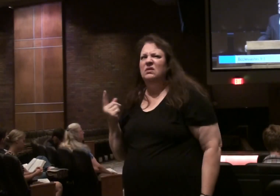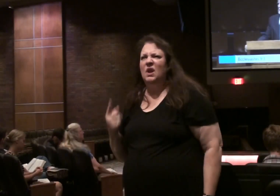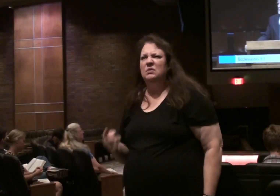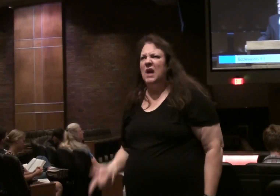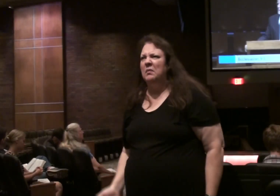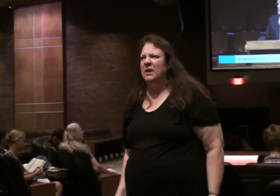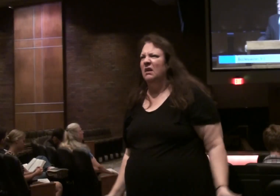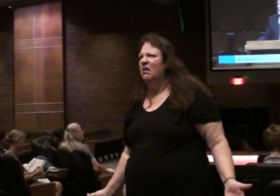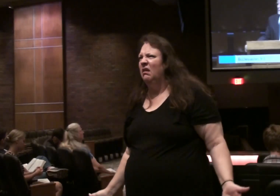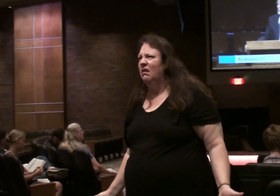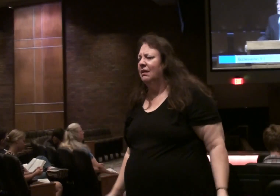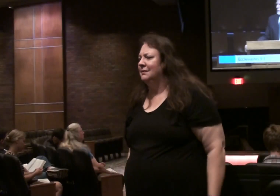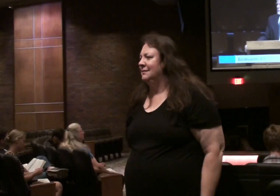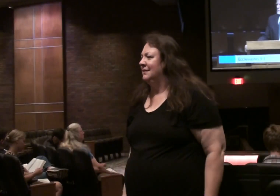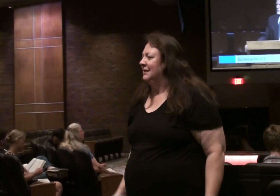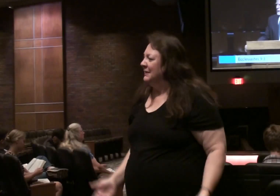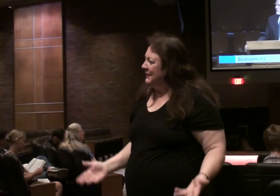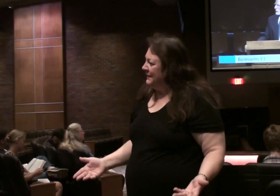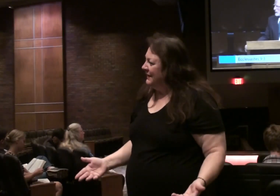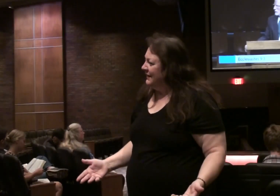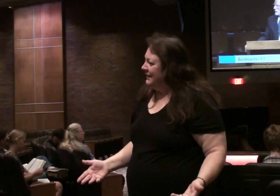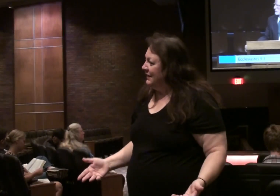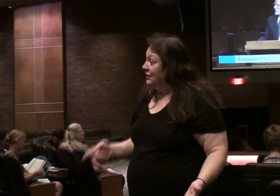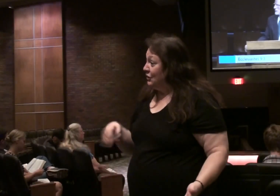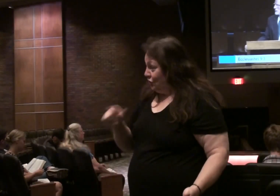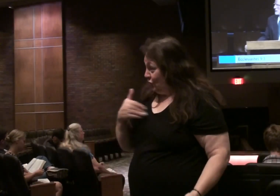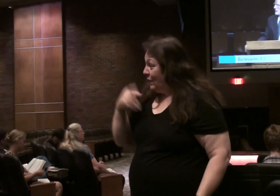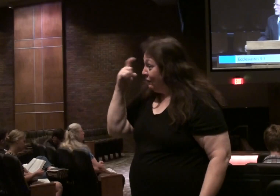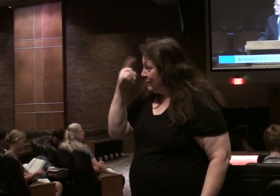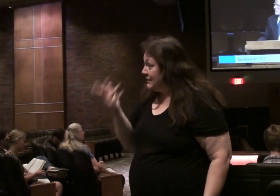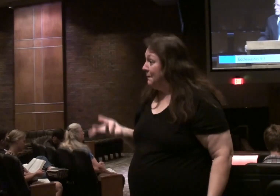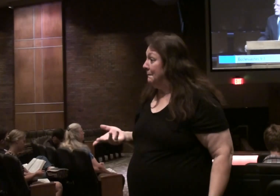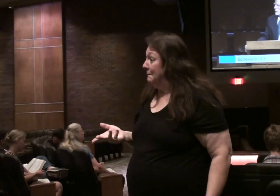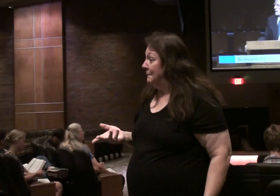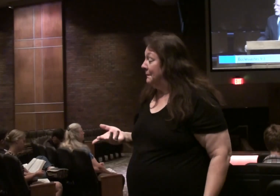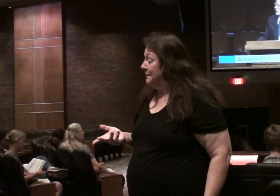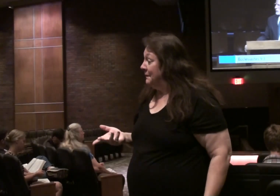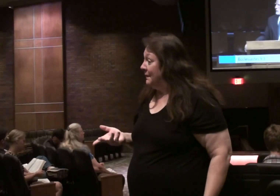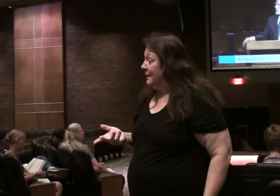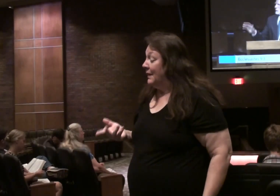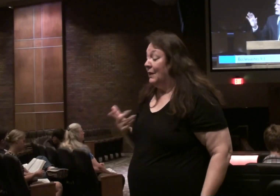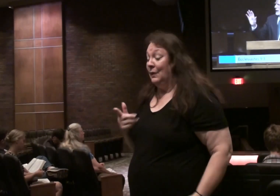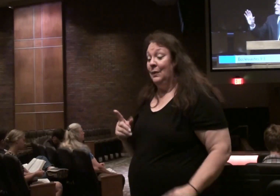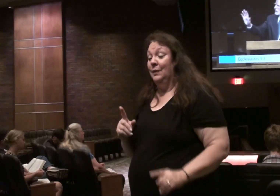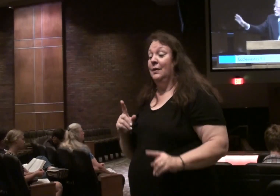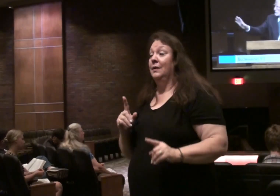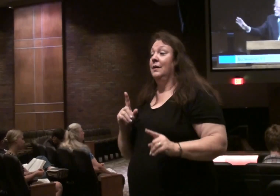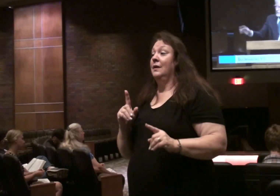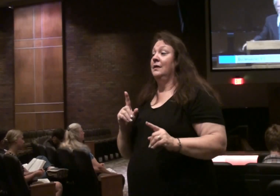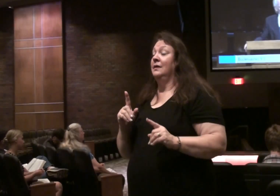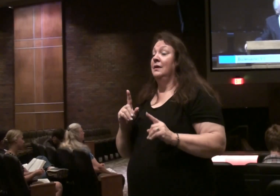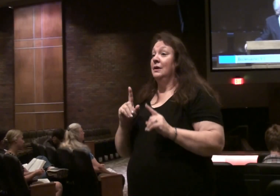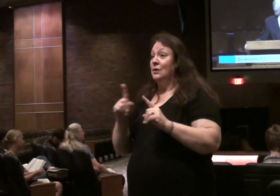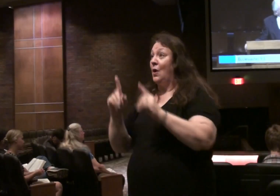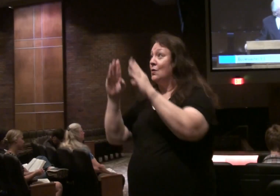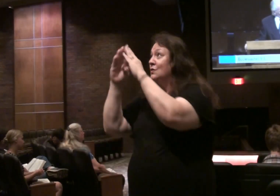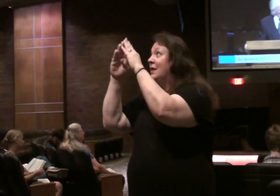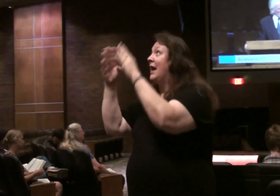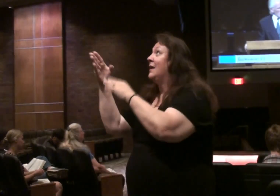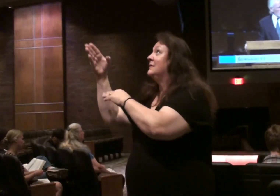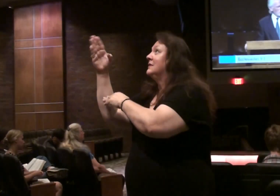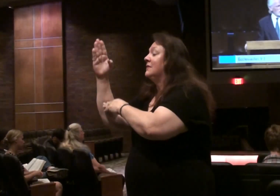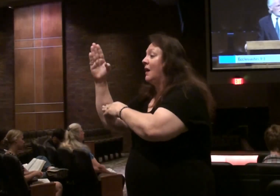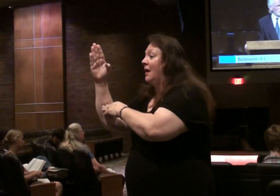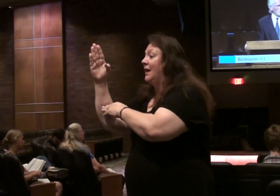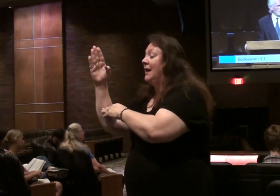happening. Well, do we have any wisdom? Remember, we go to the house of woman wisdom, not to the house of